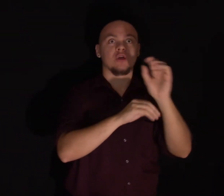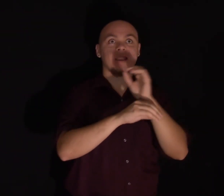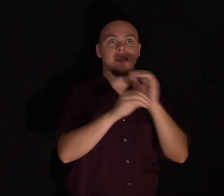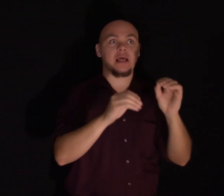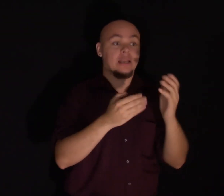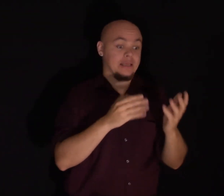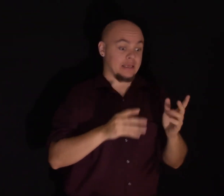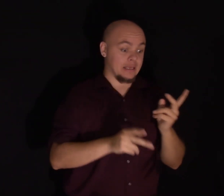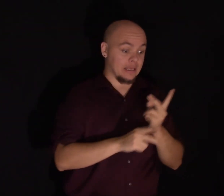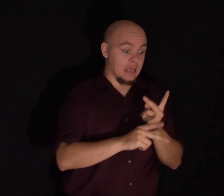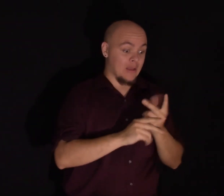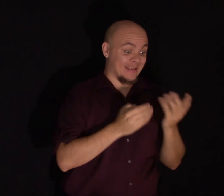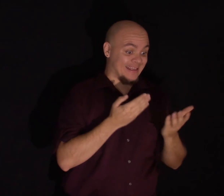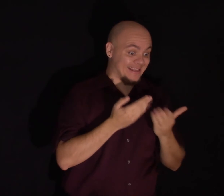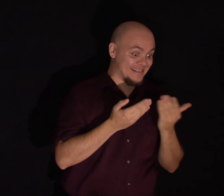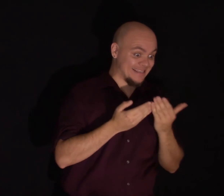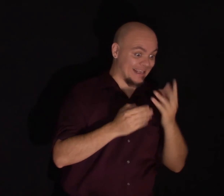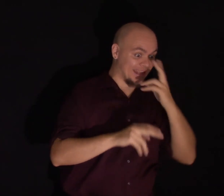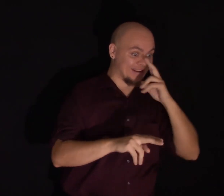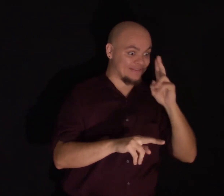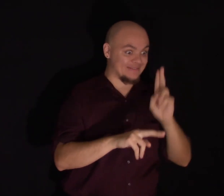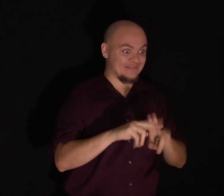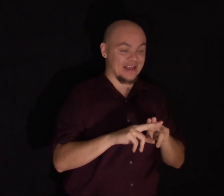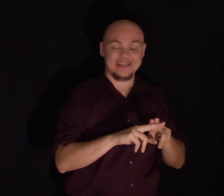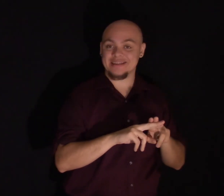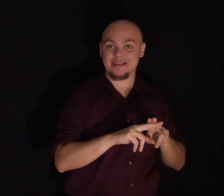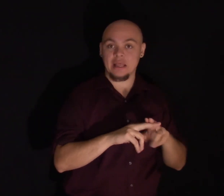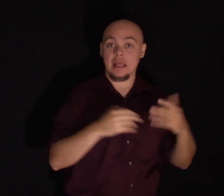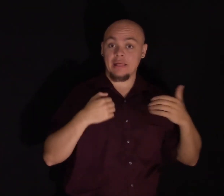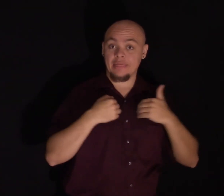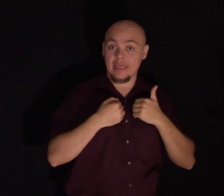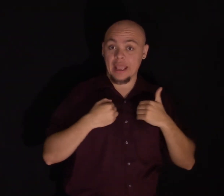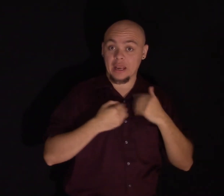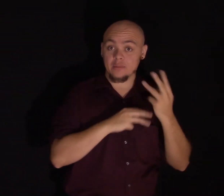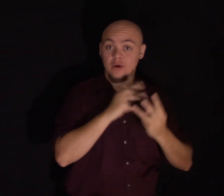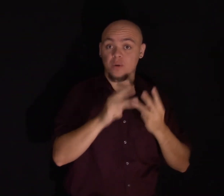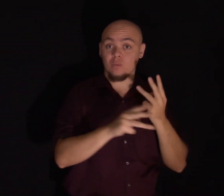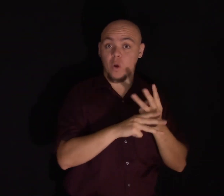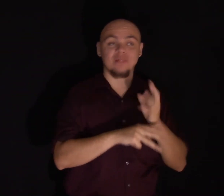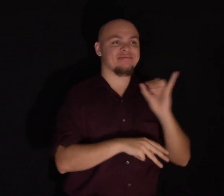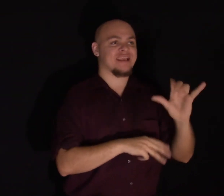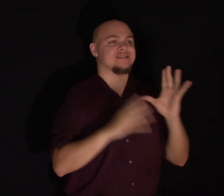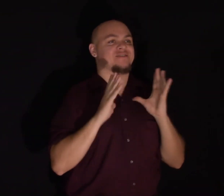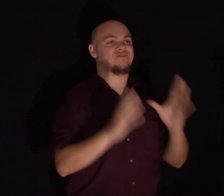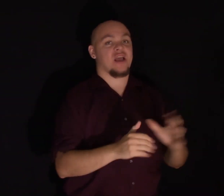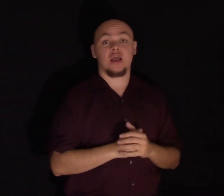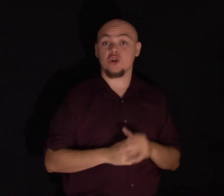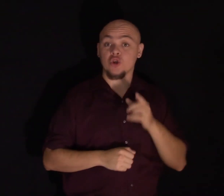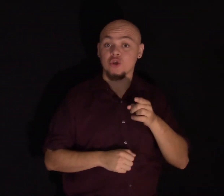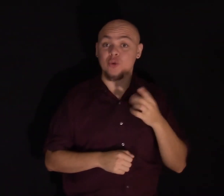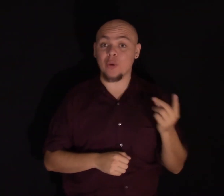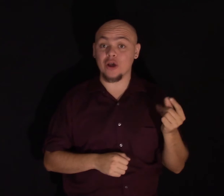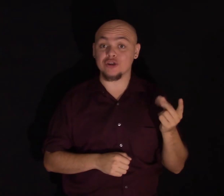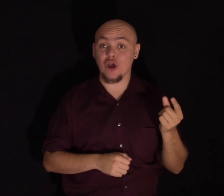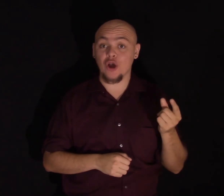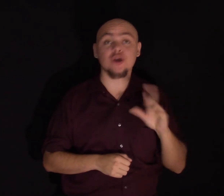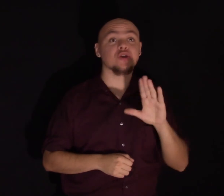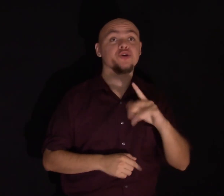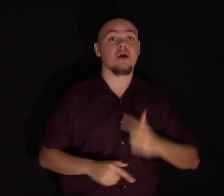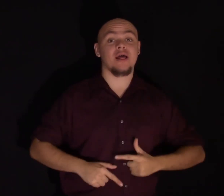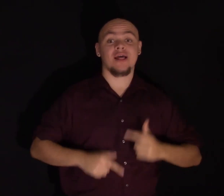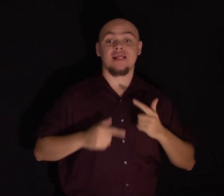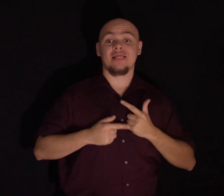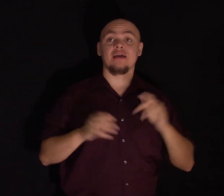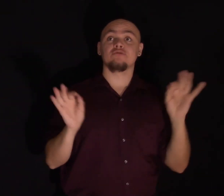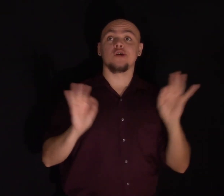easy and fun now in the animal world that works fine if you're a dog and you spend your whole life doing